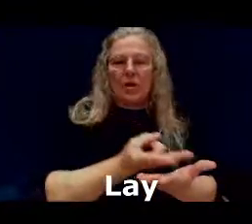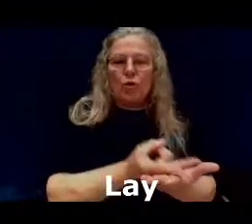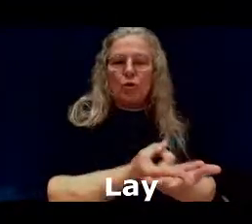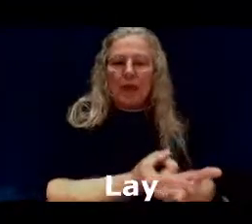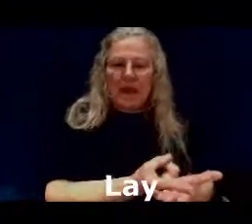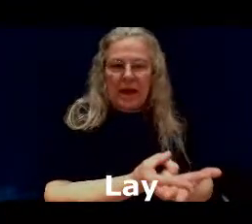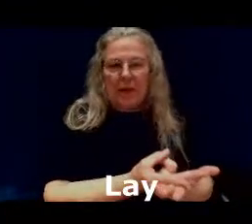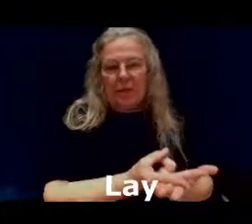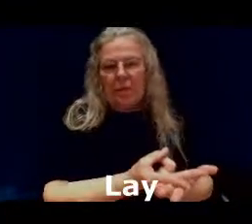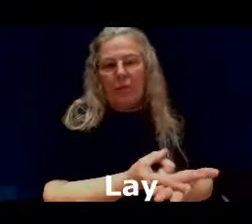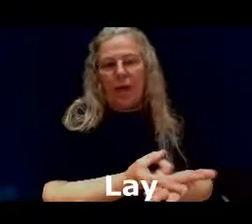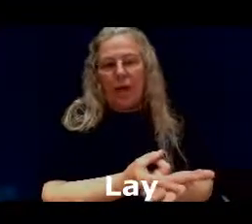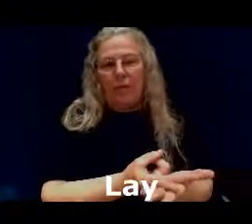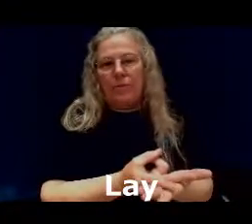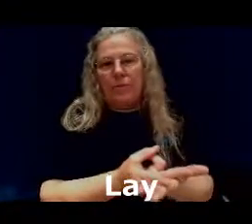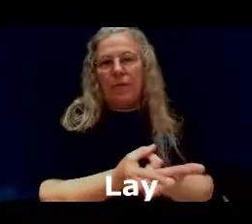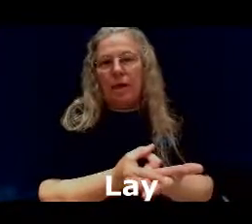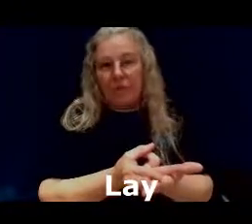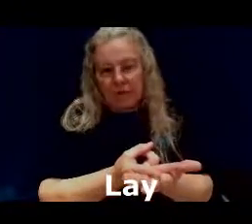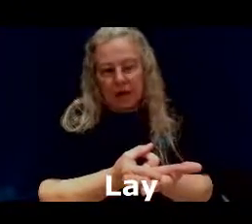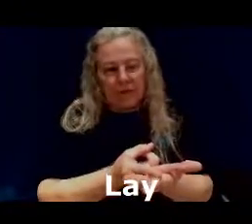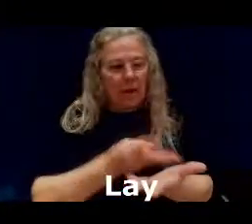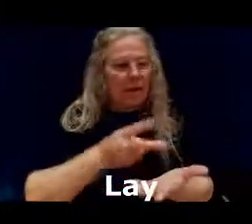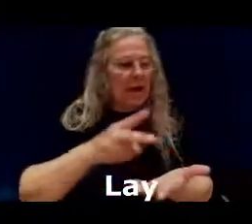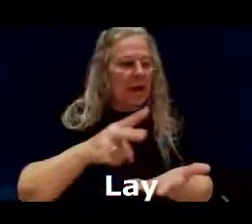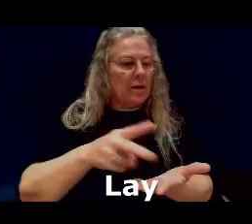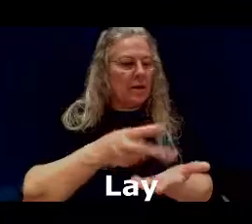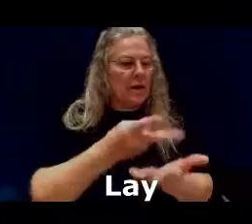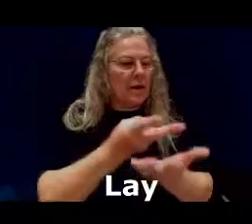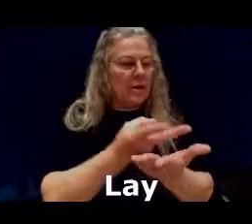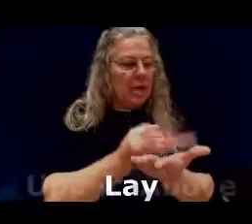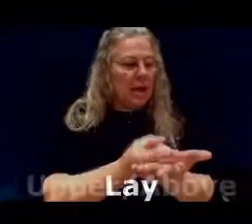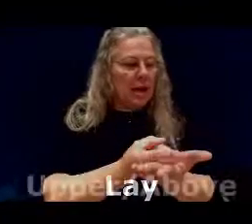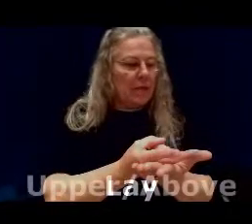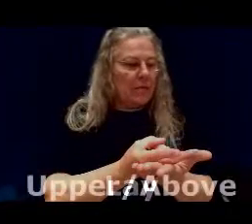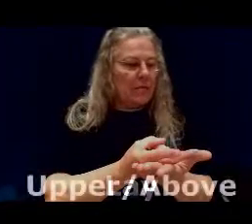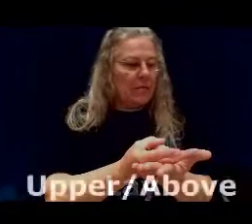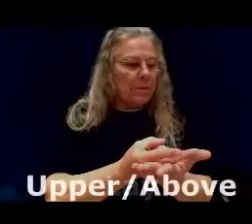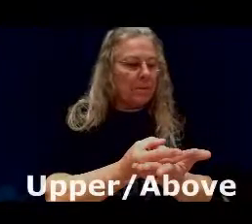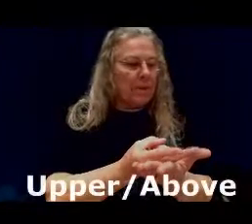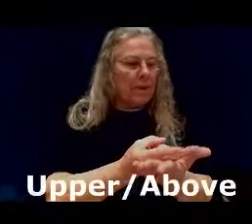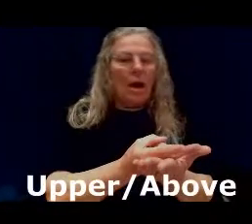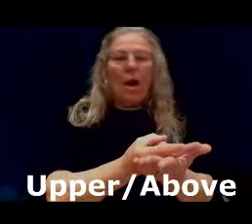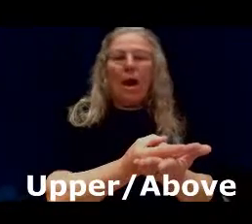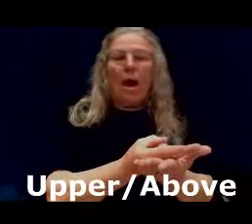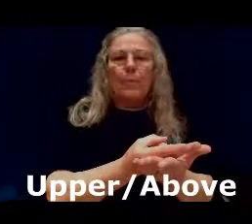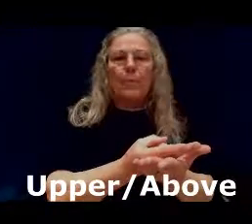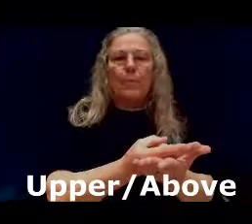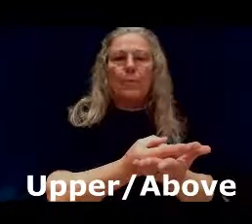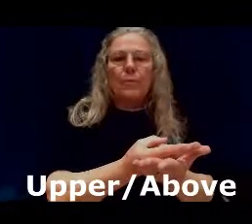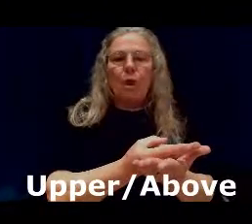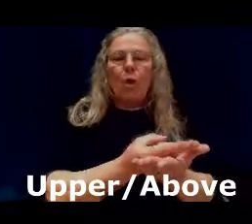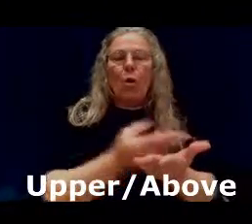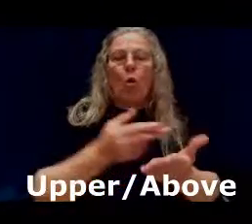you lay him in the palm of your non-dominant hand. Lay. Upper,